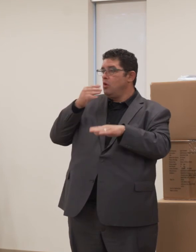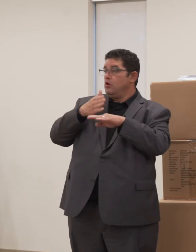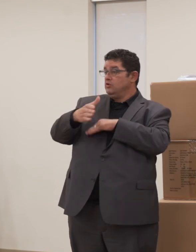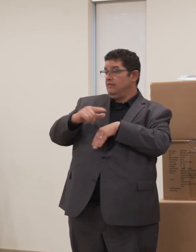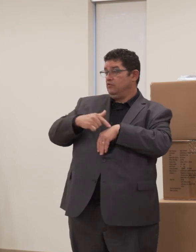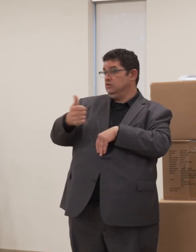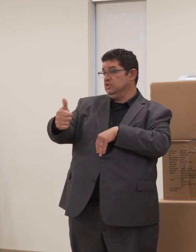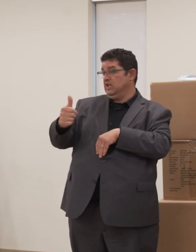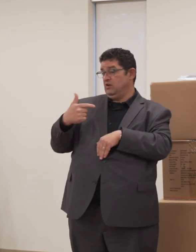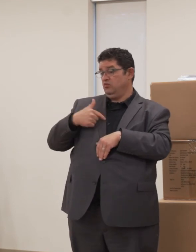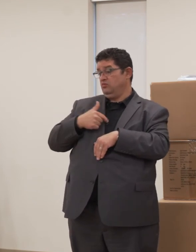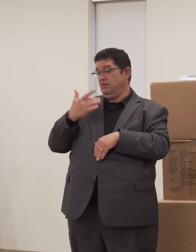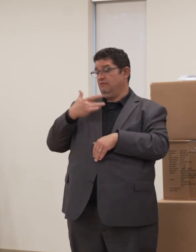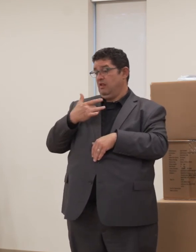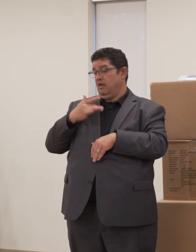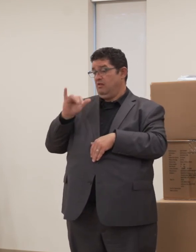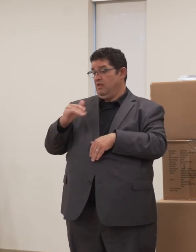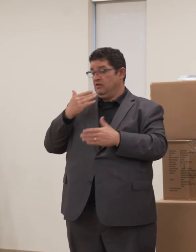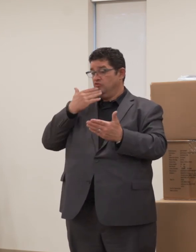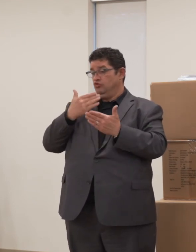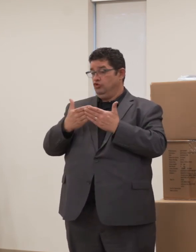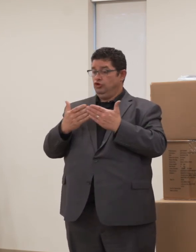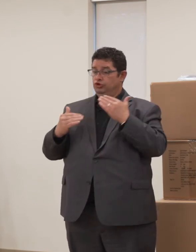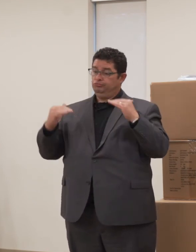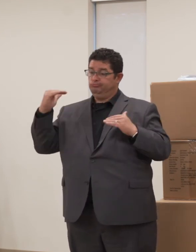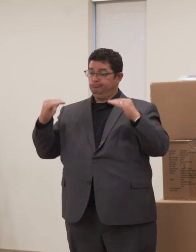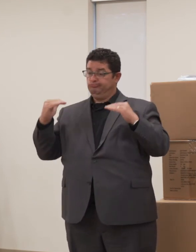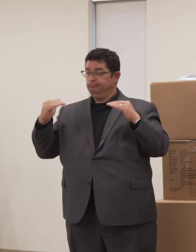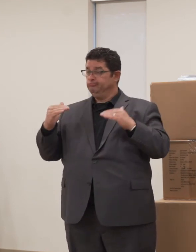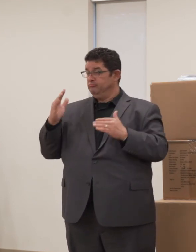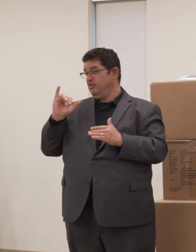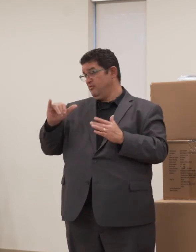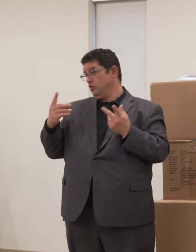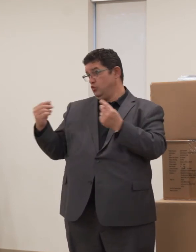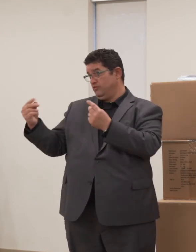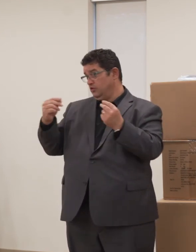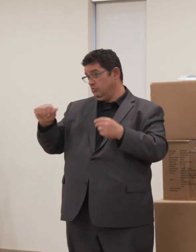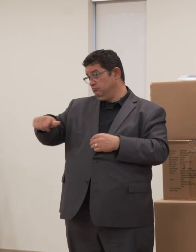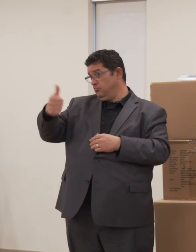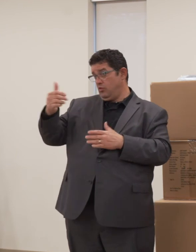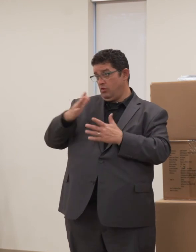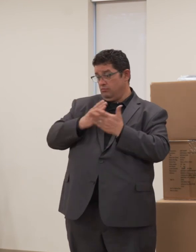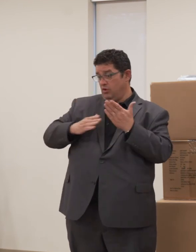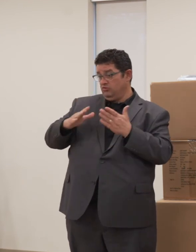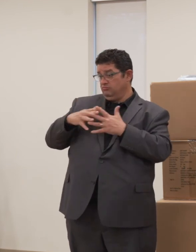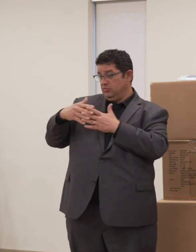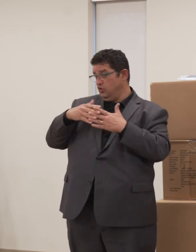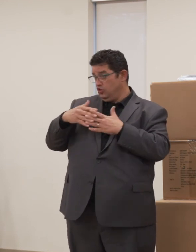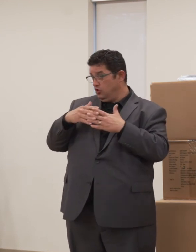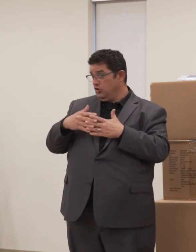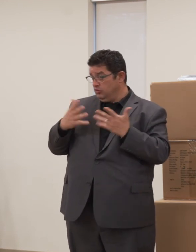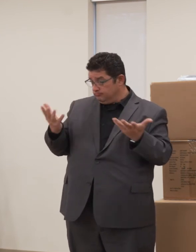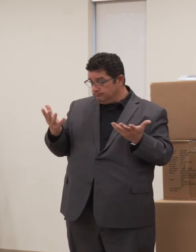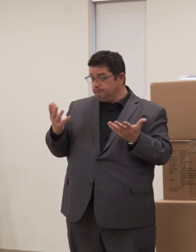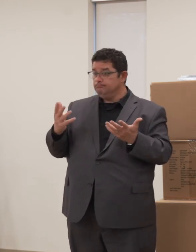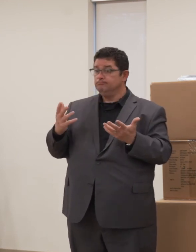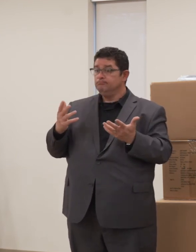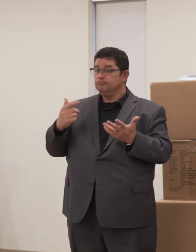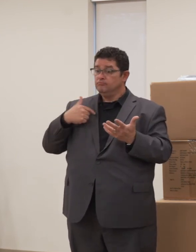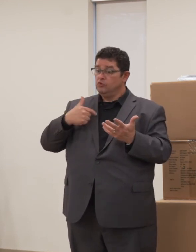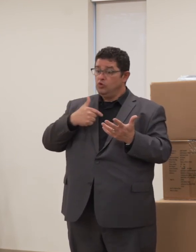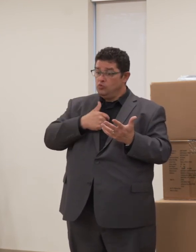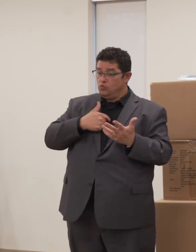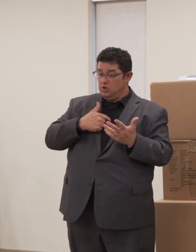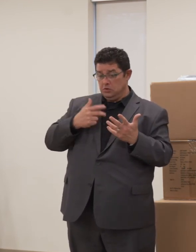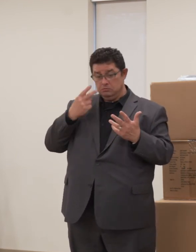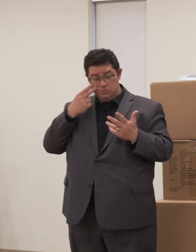right compromise. That's what's been done in other parts of the country. And then we'll work from there. We'll either relax our restrictions or we'll